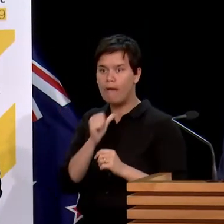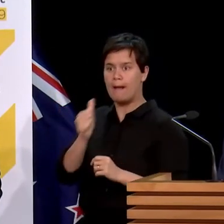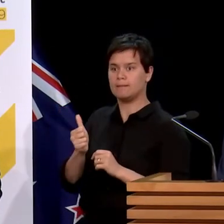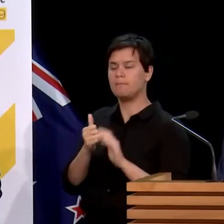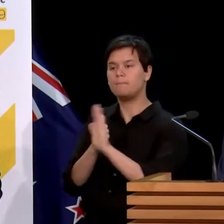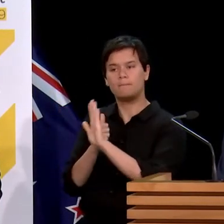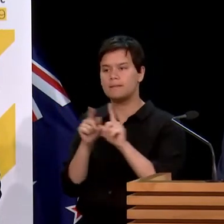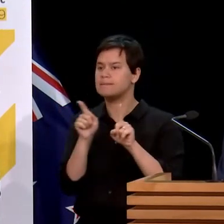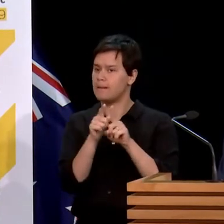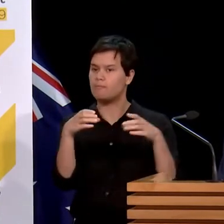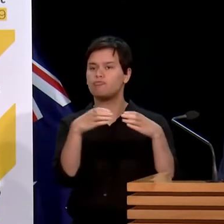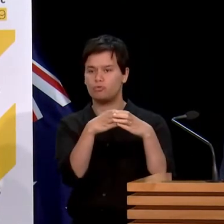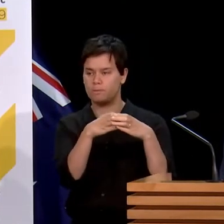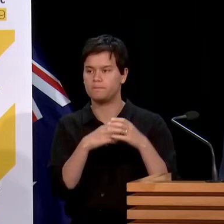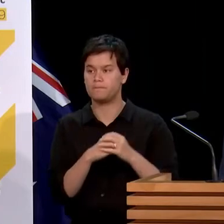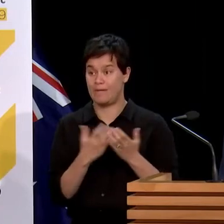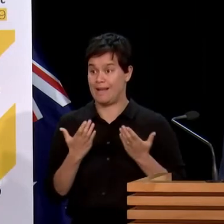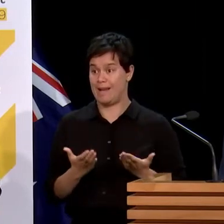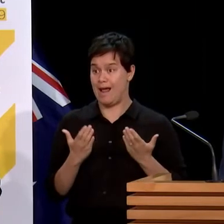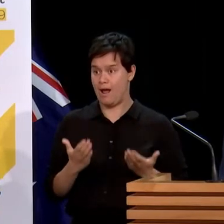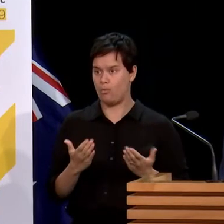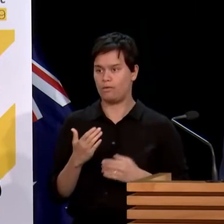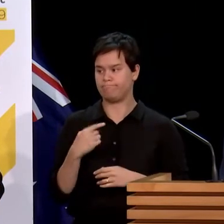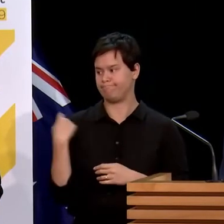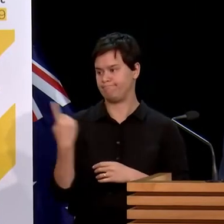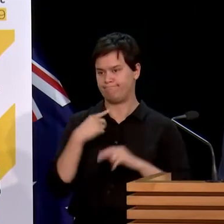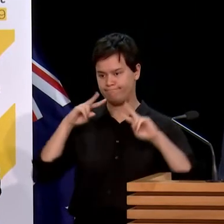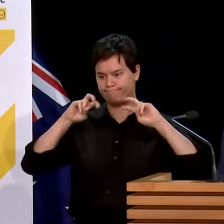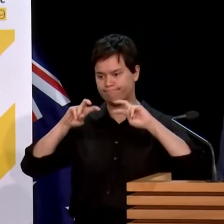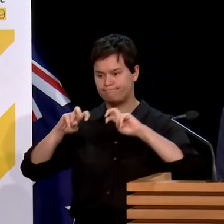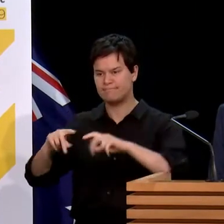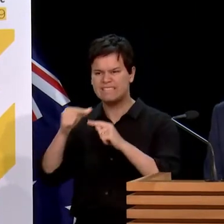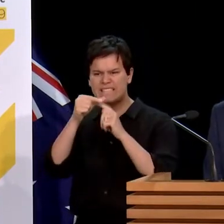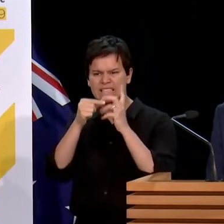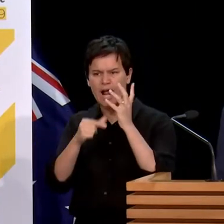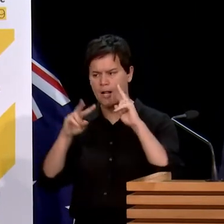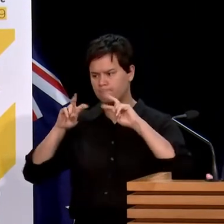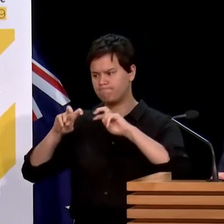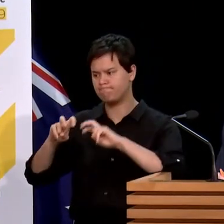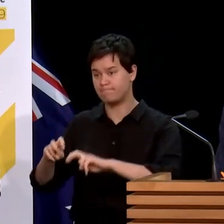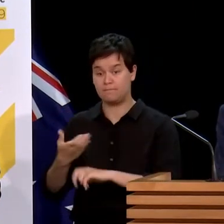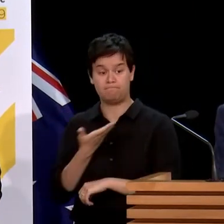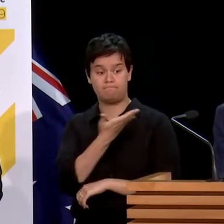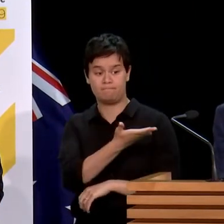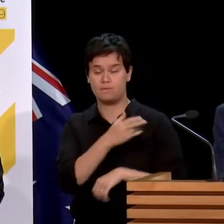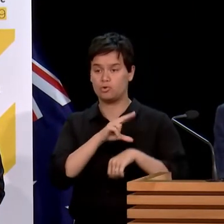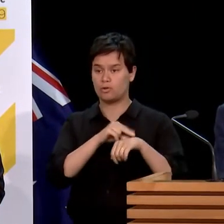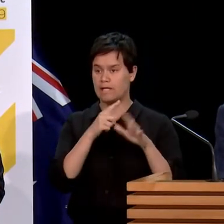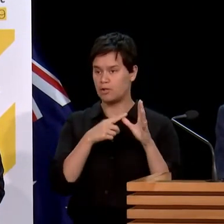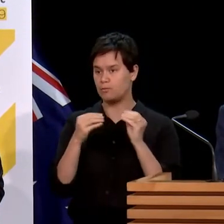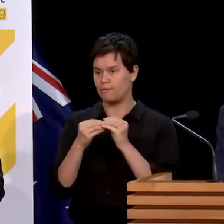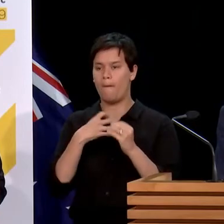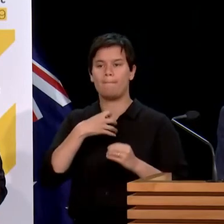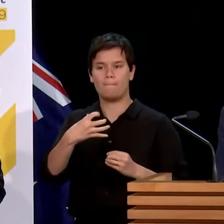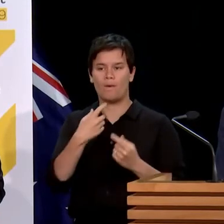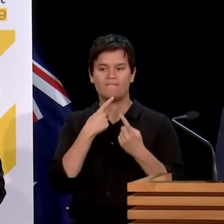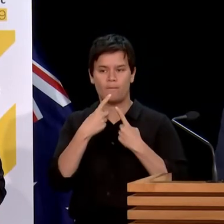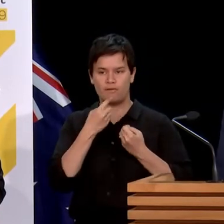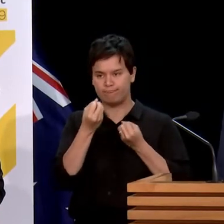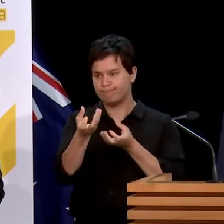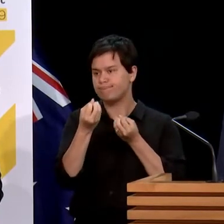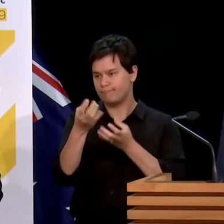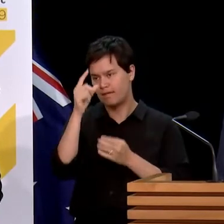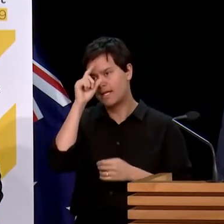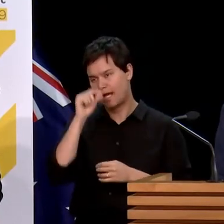continuing to investigate the details around that result, and the Director-General can provide some more information on that. What we do know is